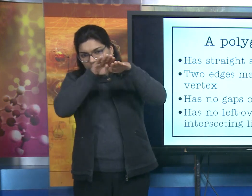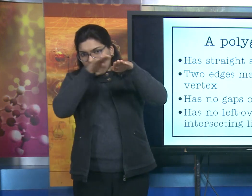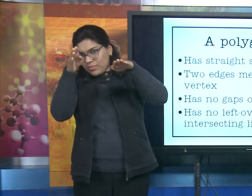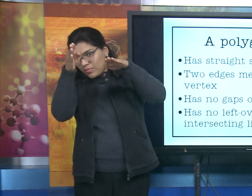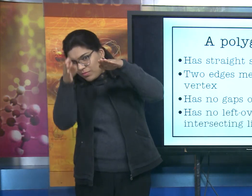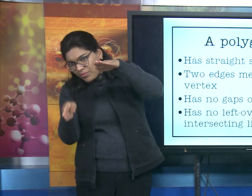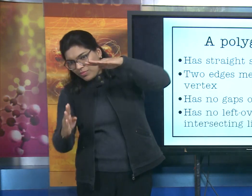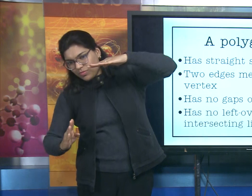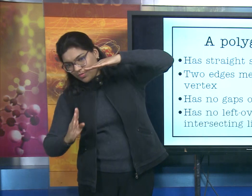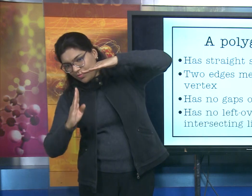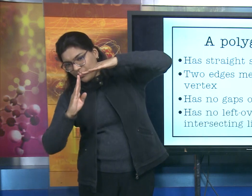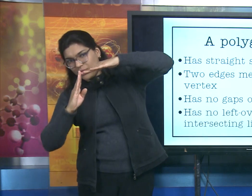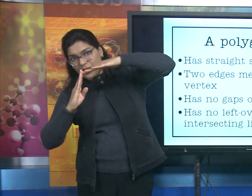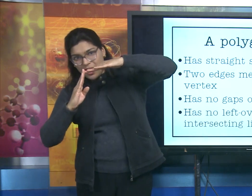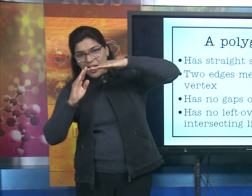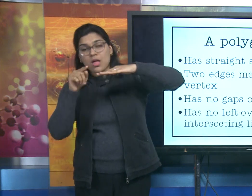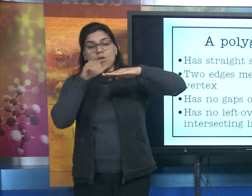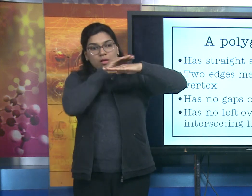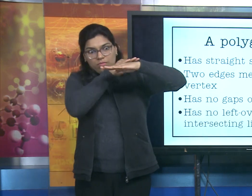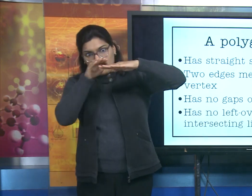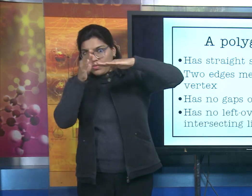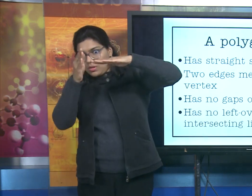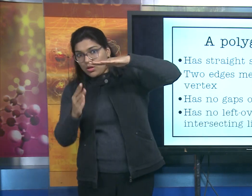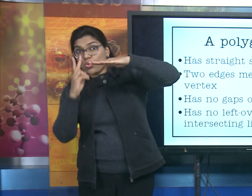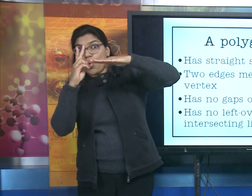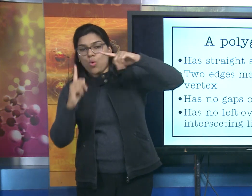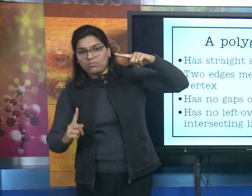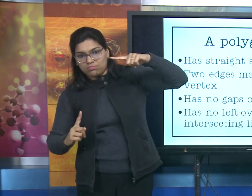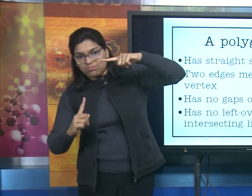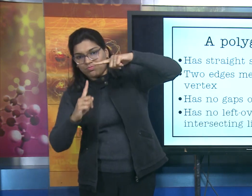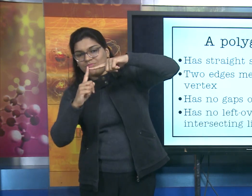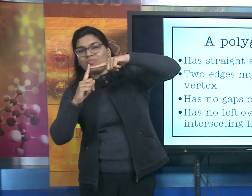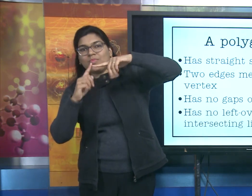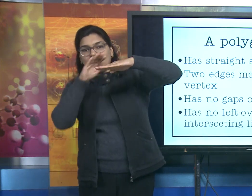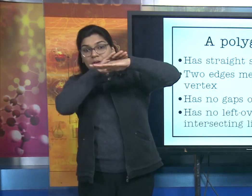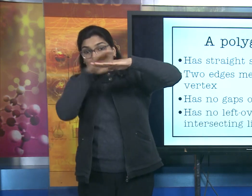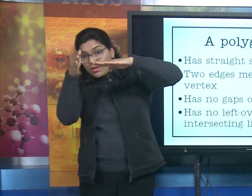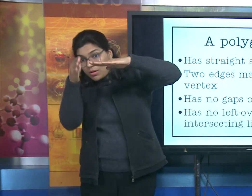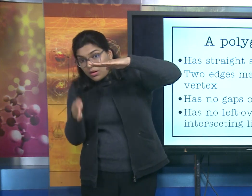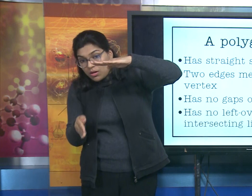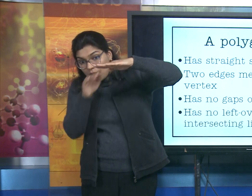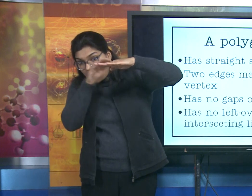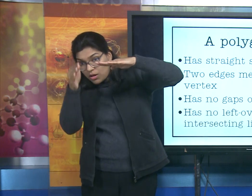When two lines join together and they make some angle like this, when two lines combine